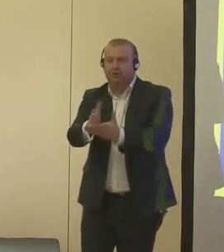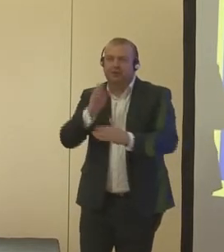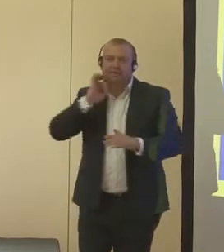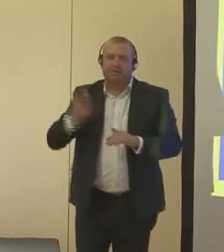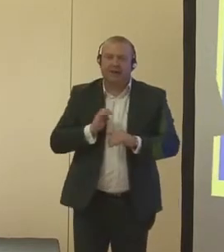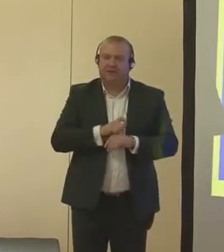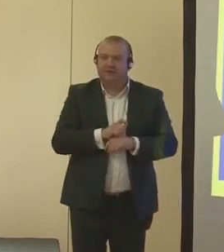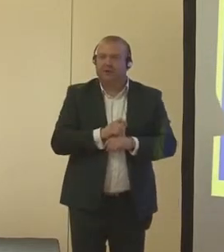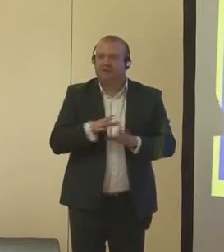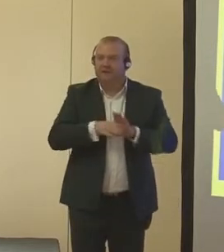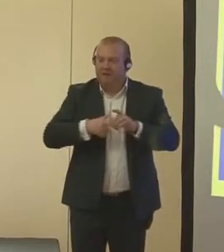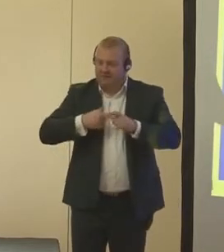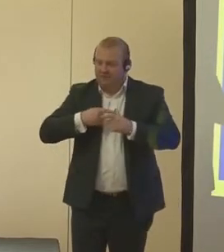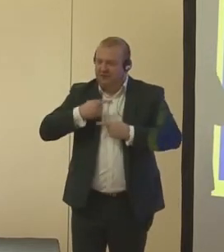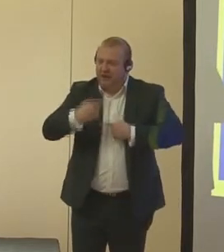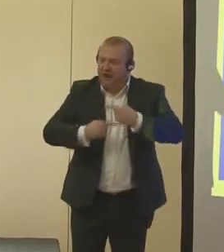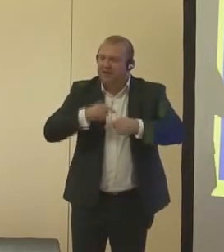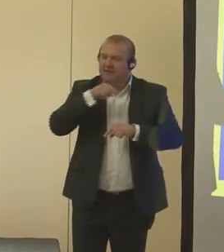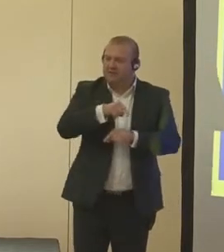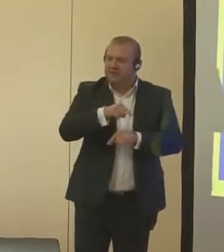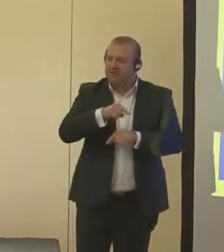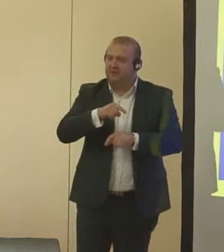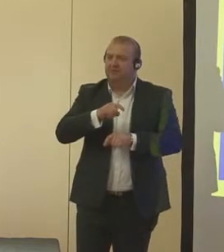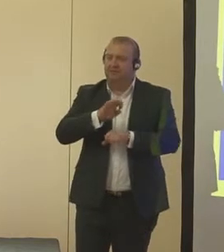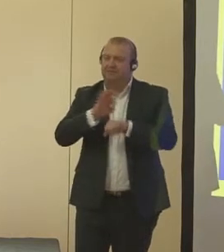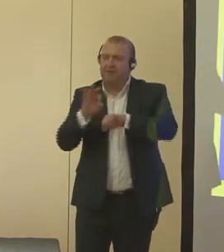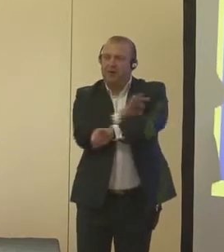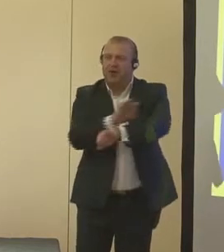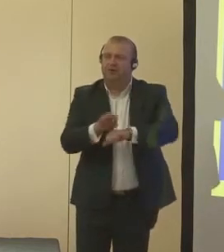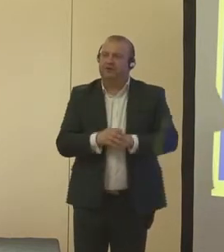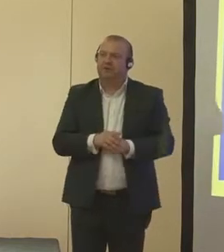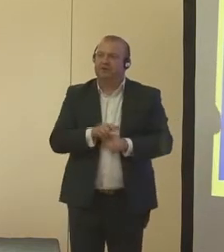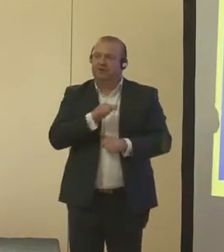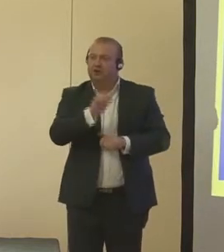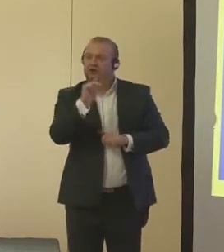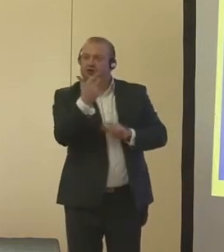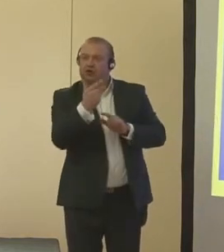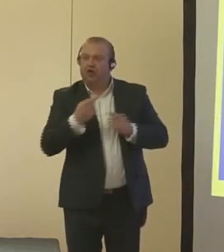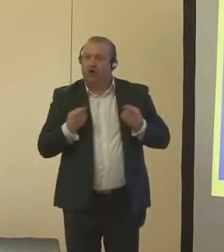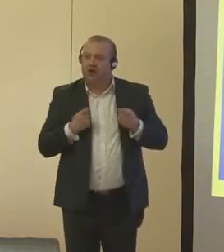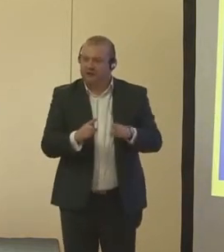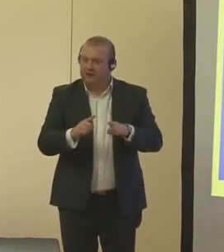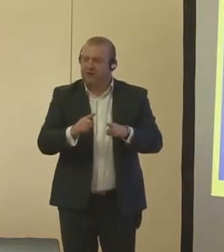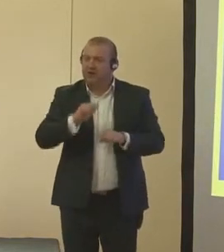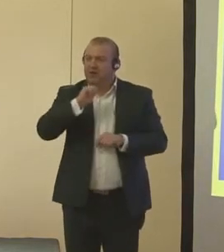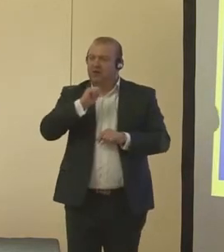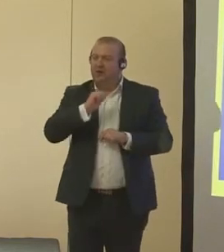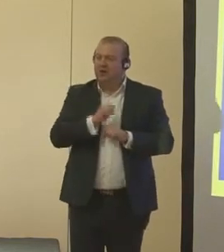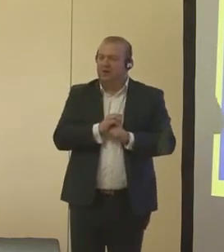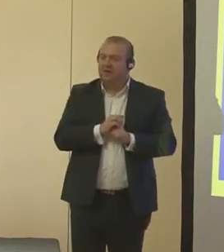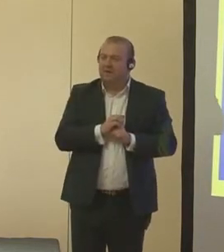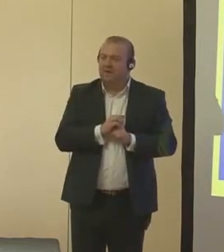International Association of Universities, European SchoolNet, and the Agency, will actually be trying